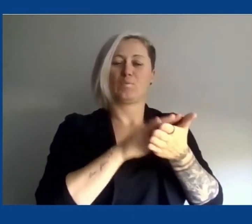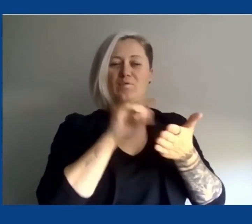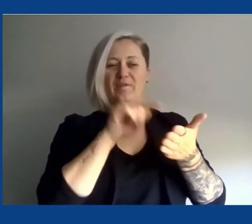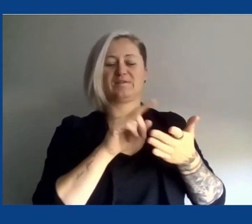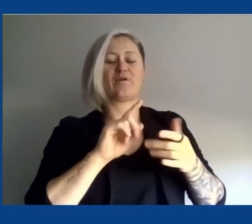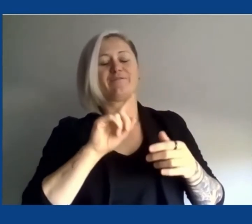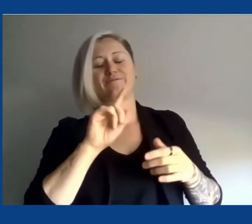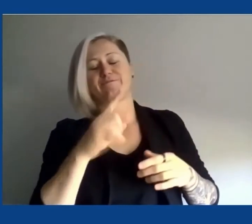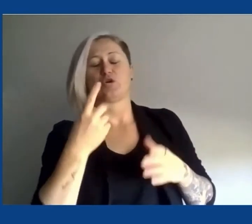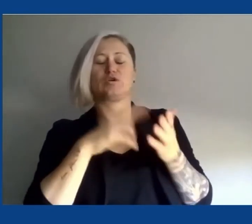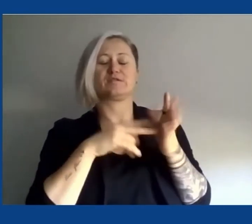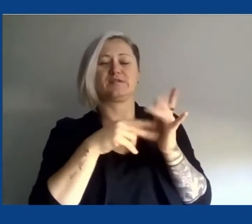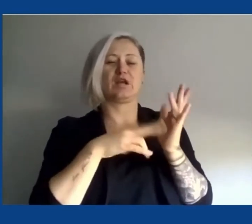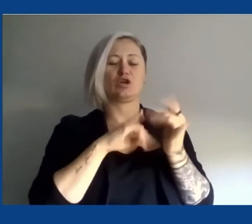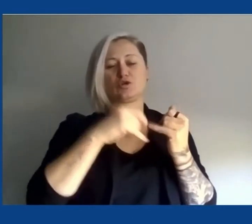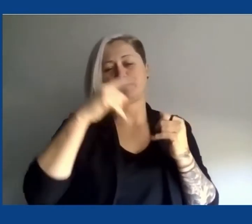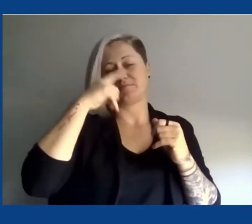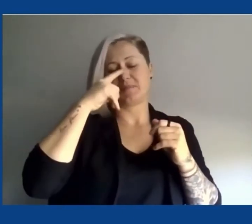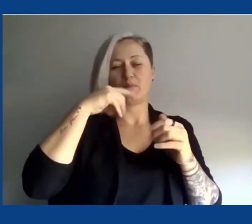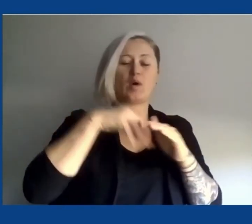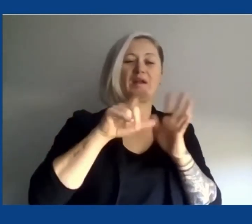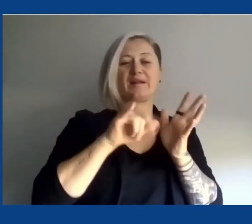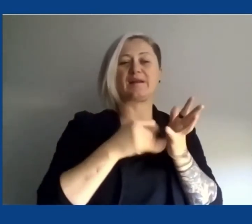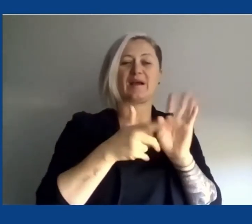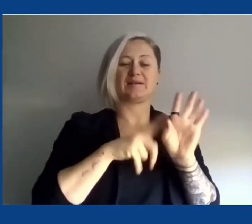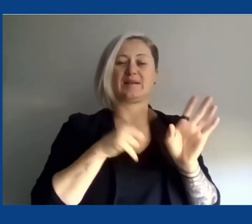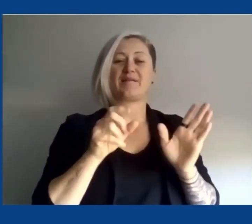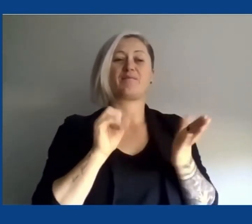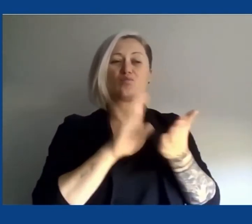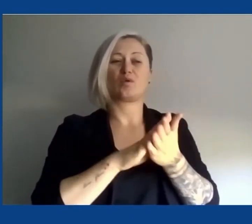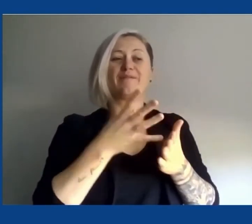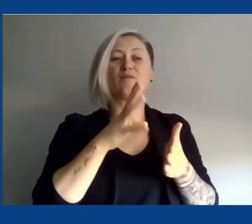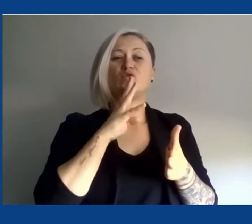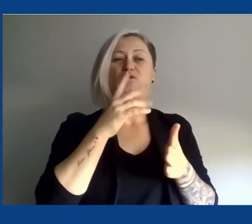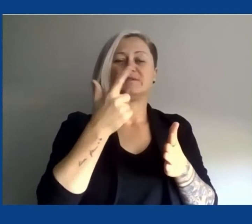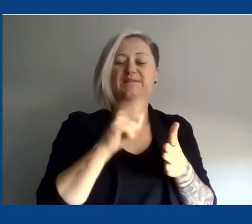custody at 474 since the Rikki.